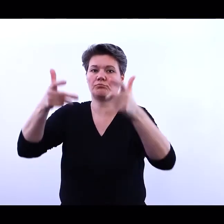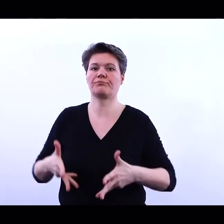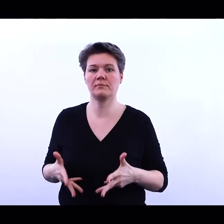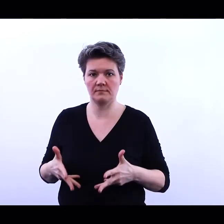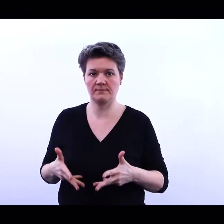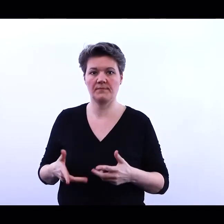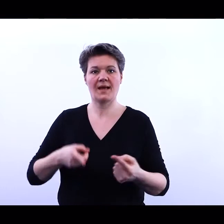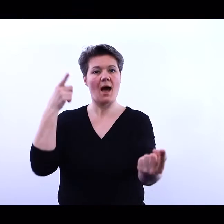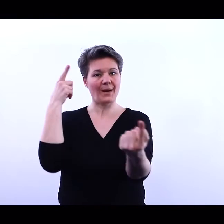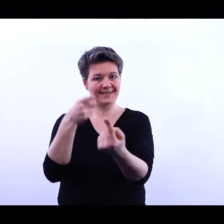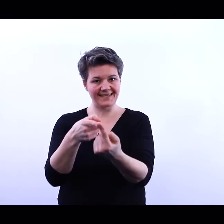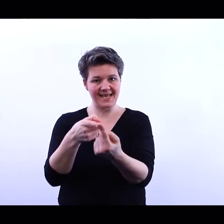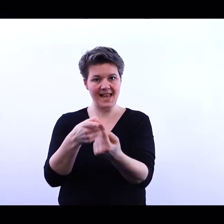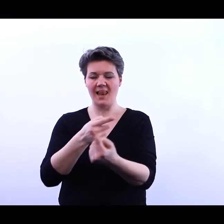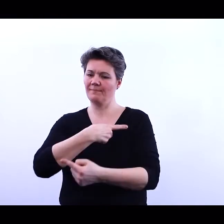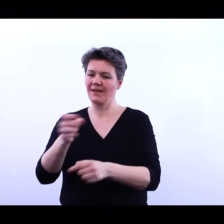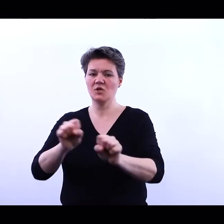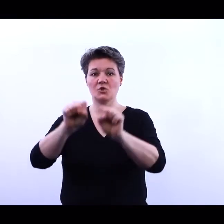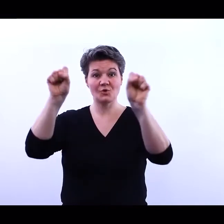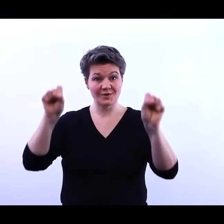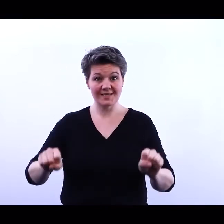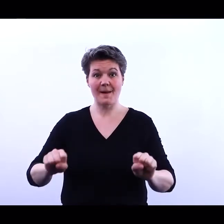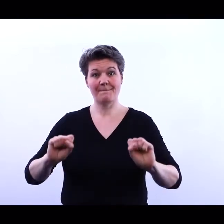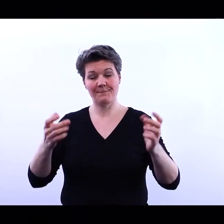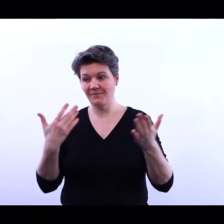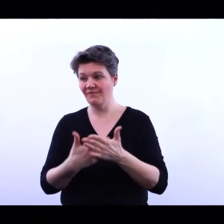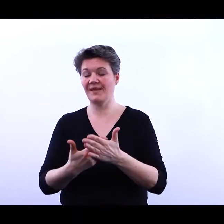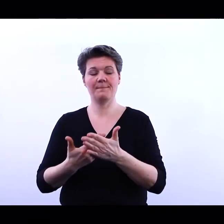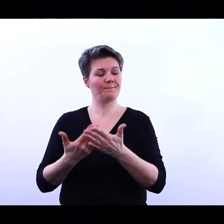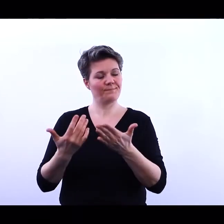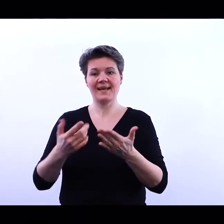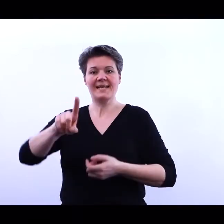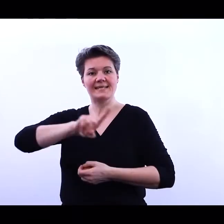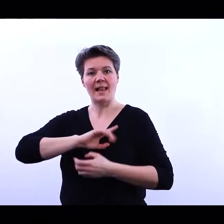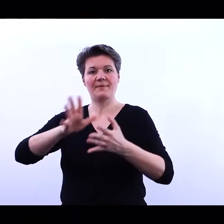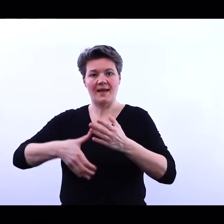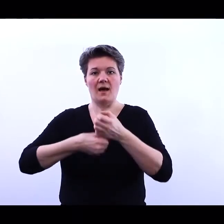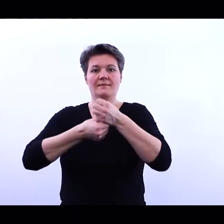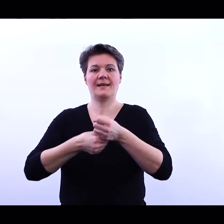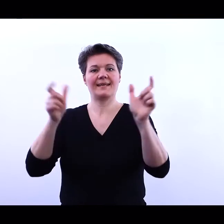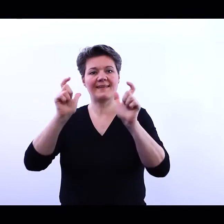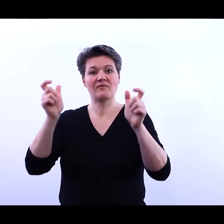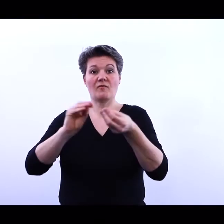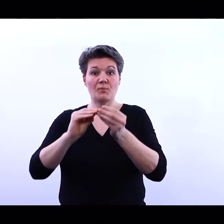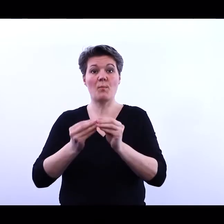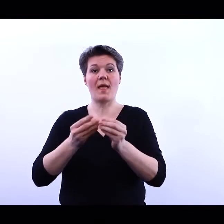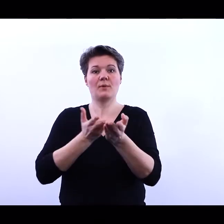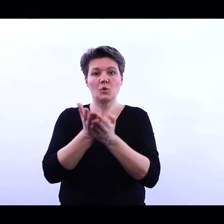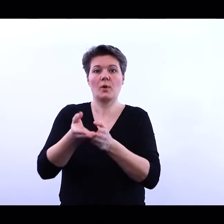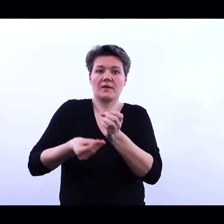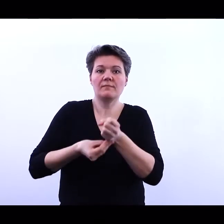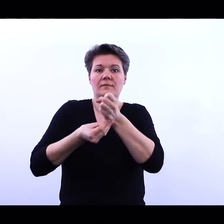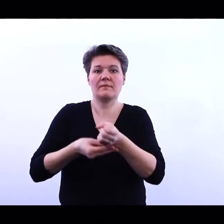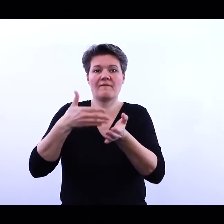dismantling of systems that are actively creating and perpetuating the societal issues our organizations have been created